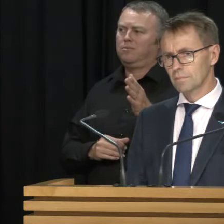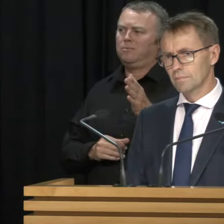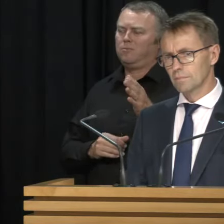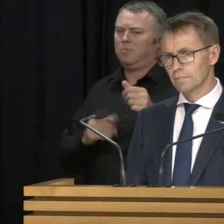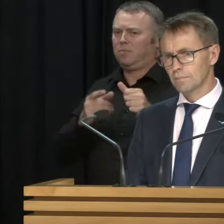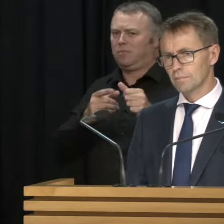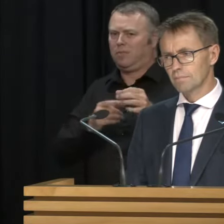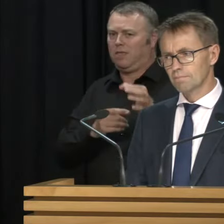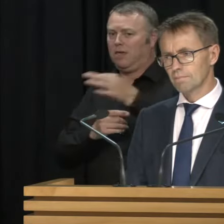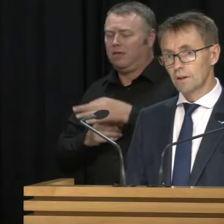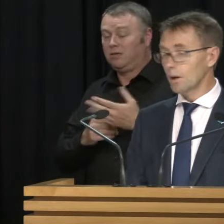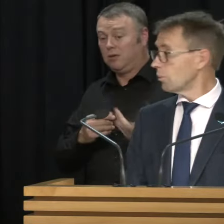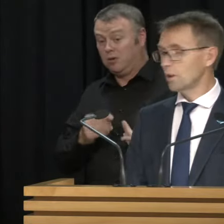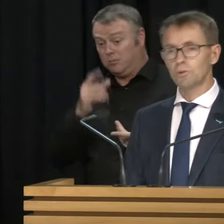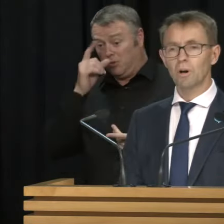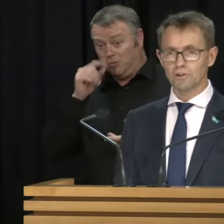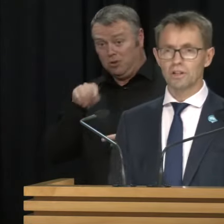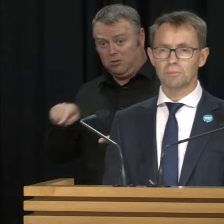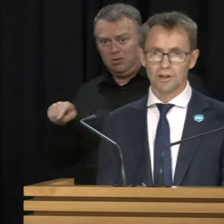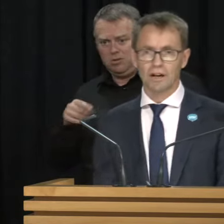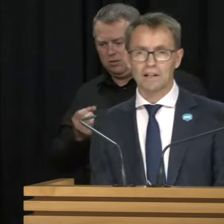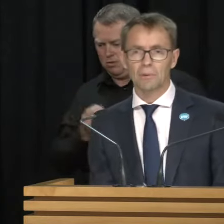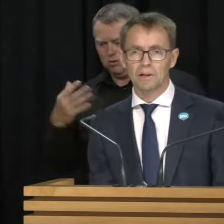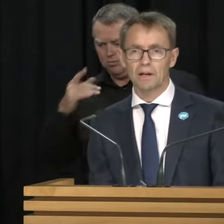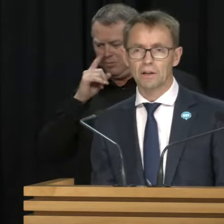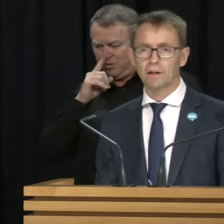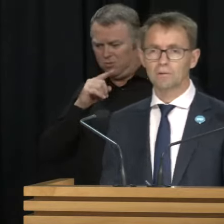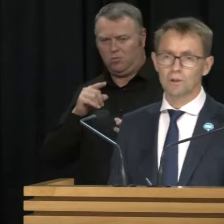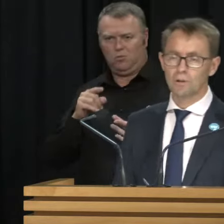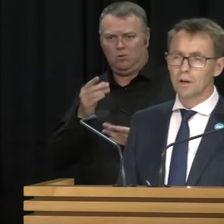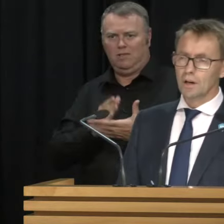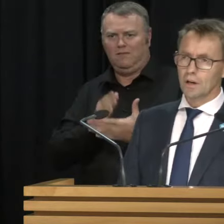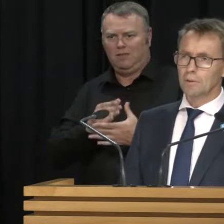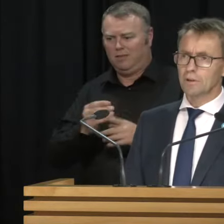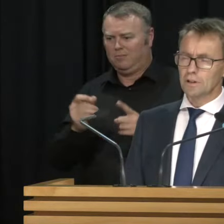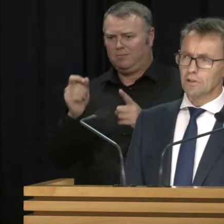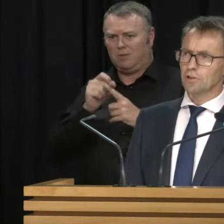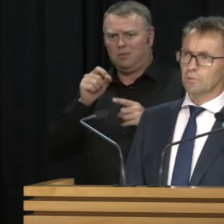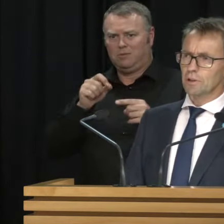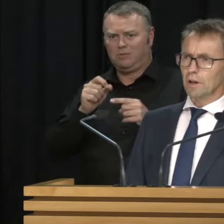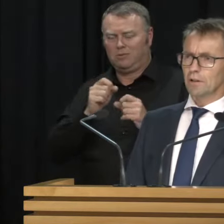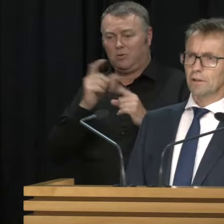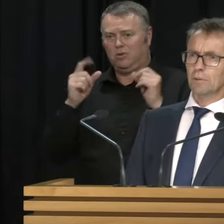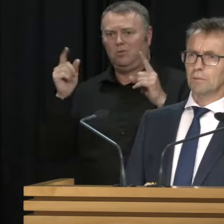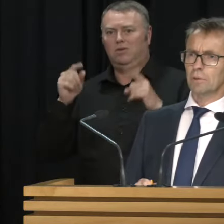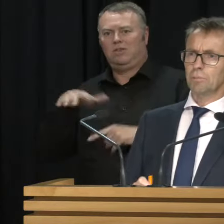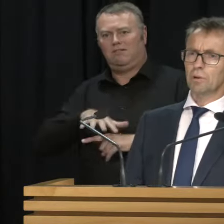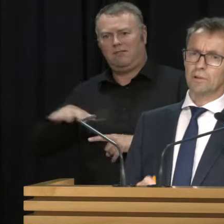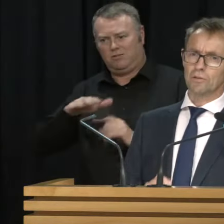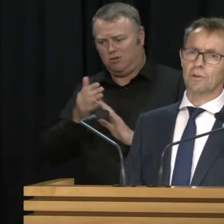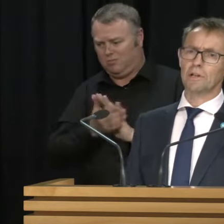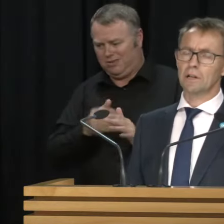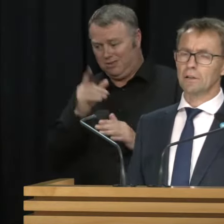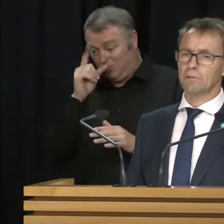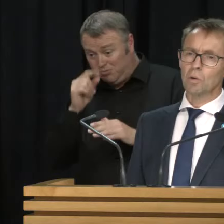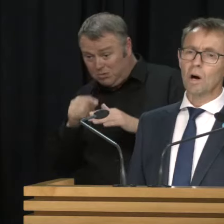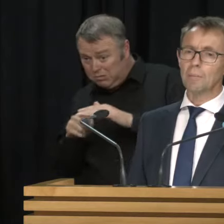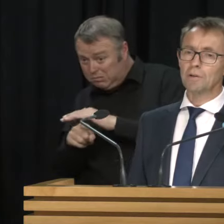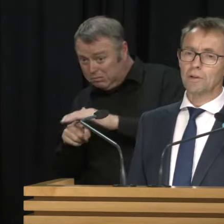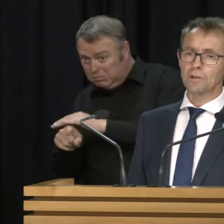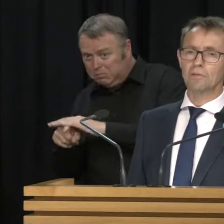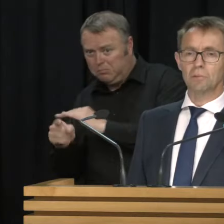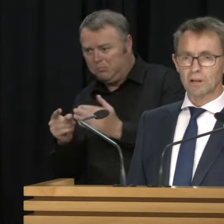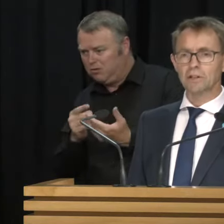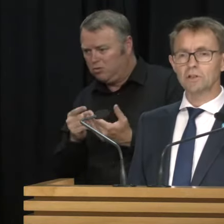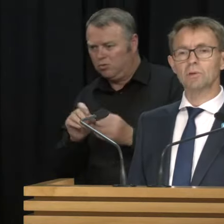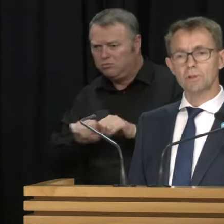help, wouldn't it? Yeah, well, that's why the teams are going out now. So, I mean, again, just to reiterate, we put in this very clear